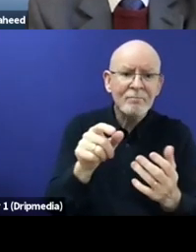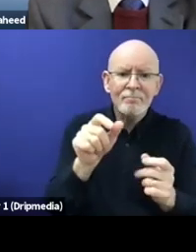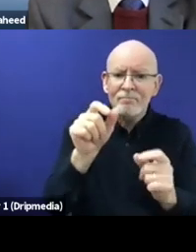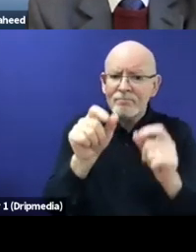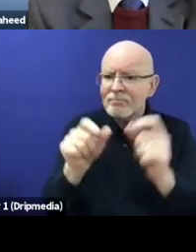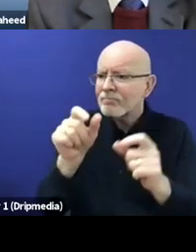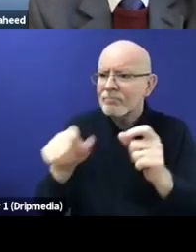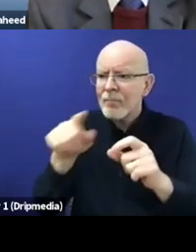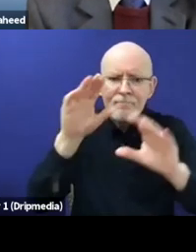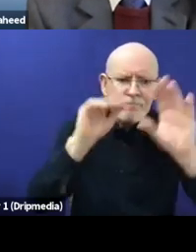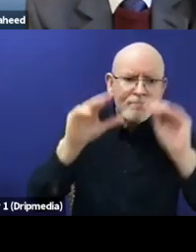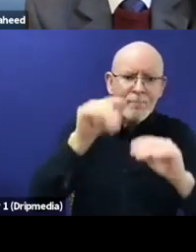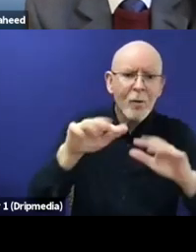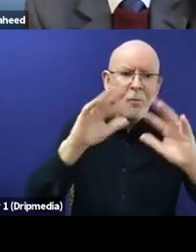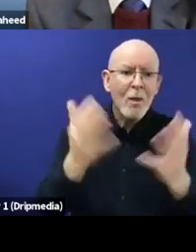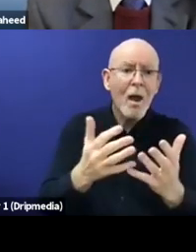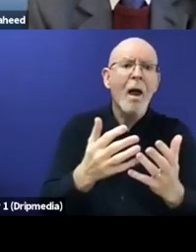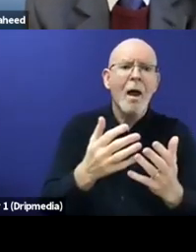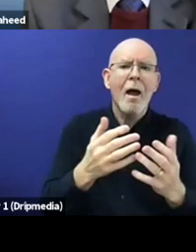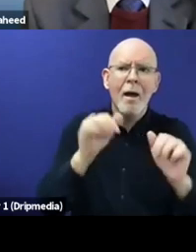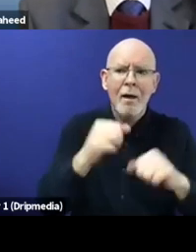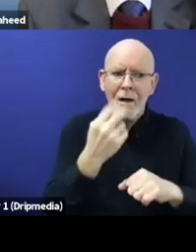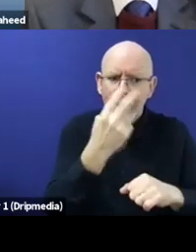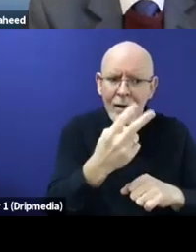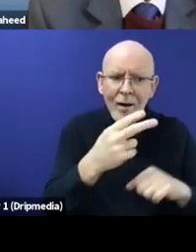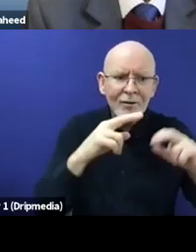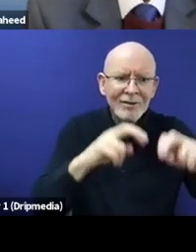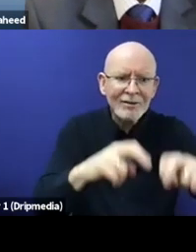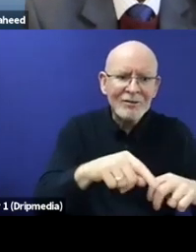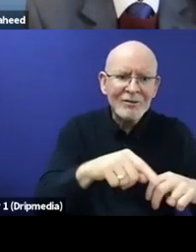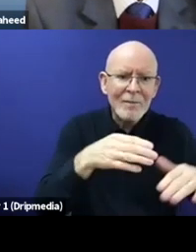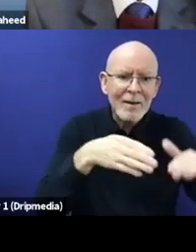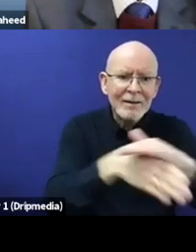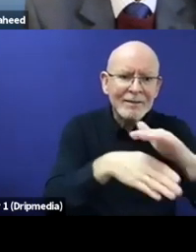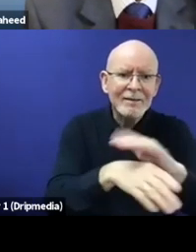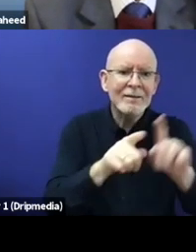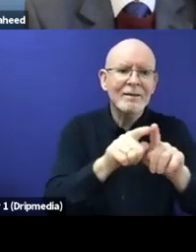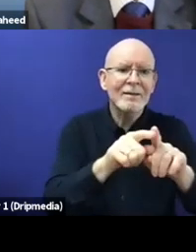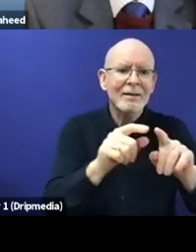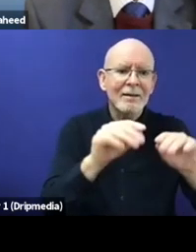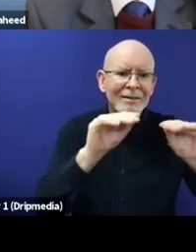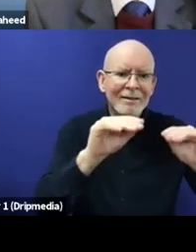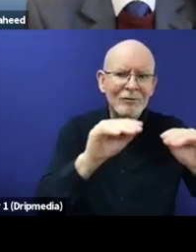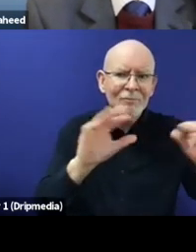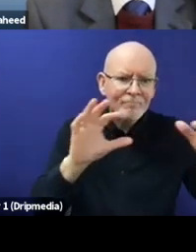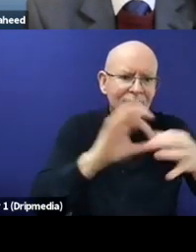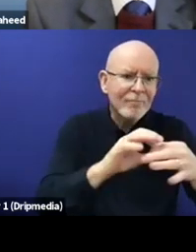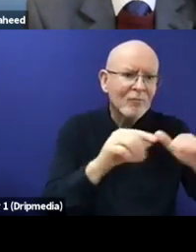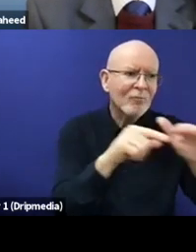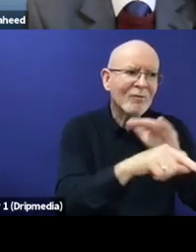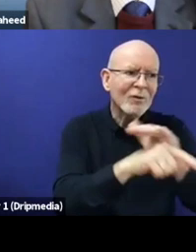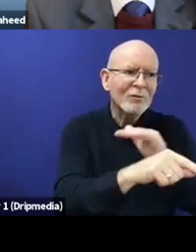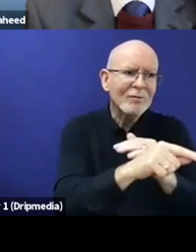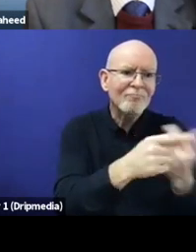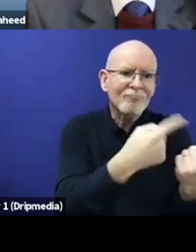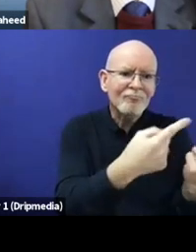participation in education? I think it's vitally important that there's a rights-based approach taken